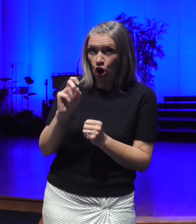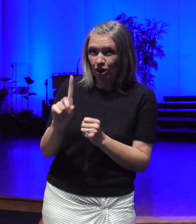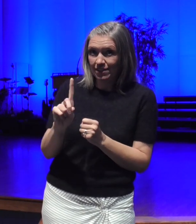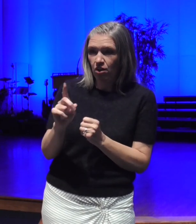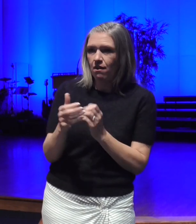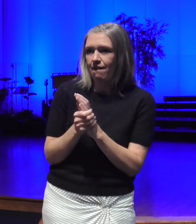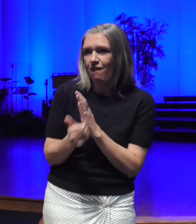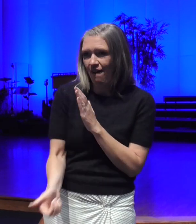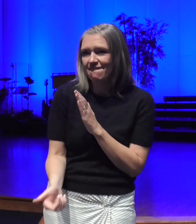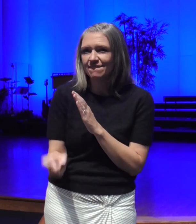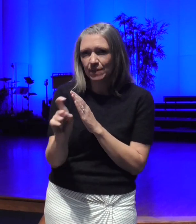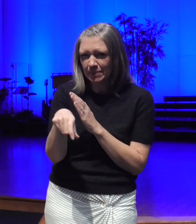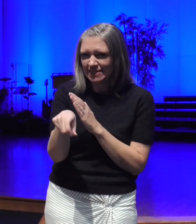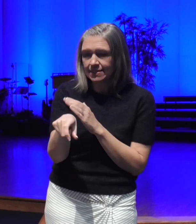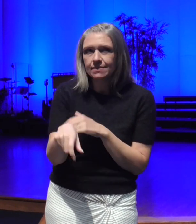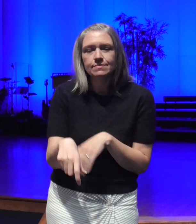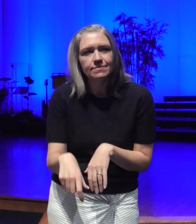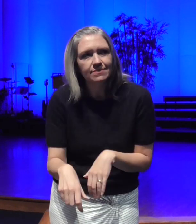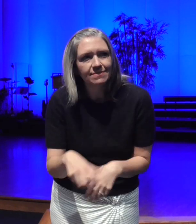Oh my